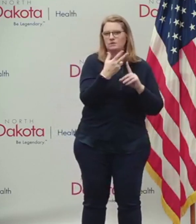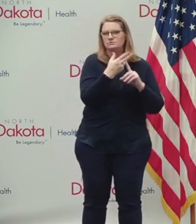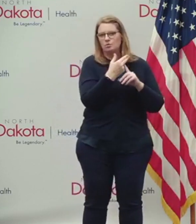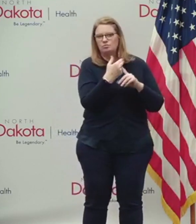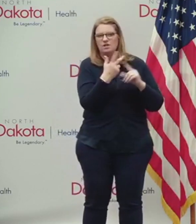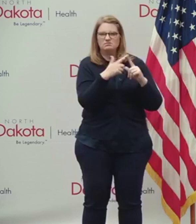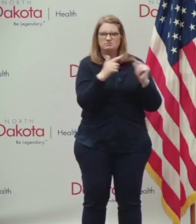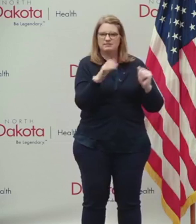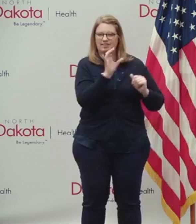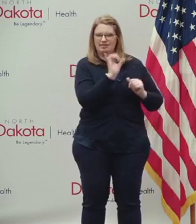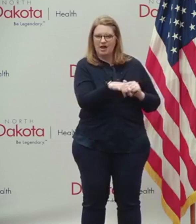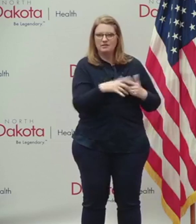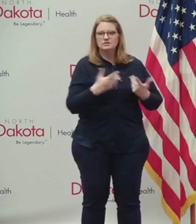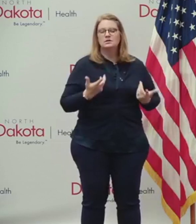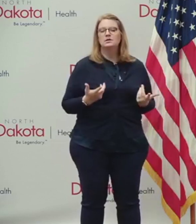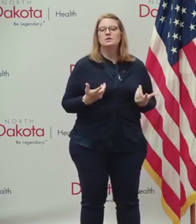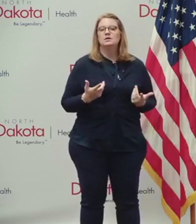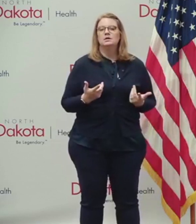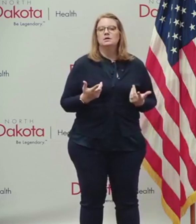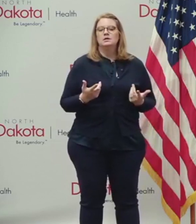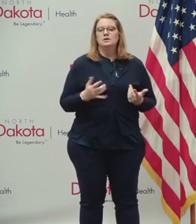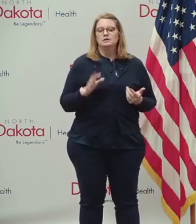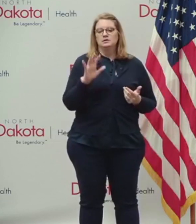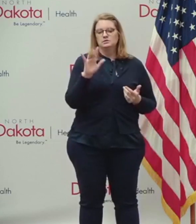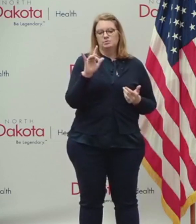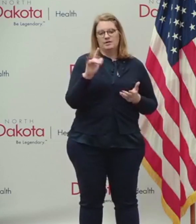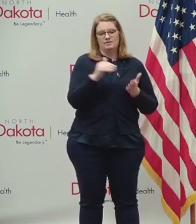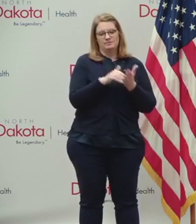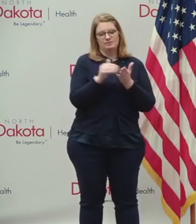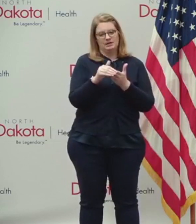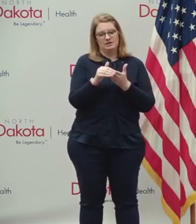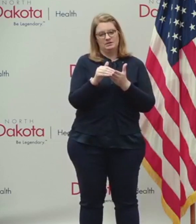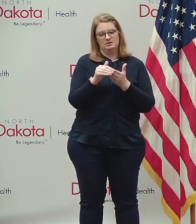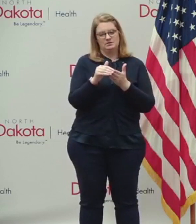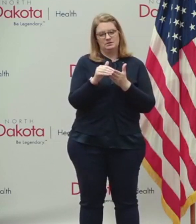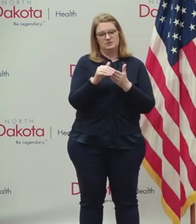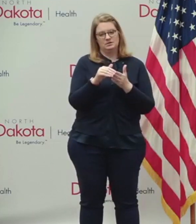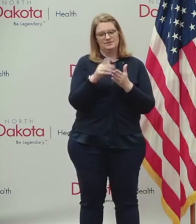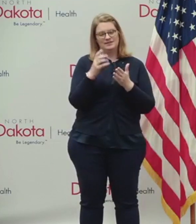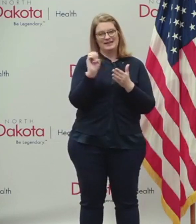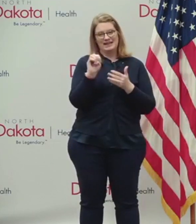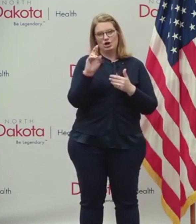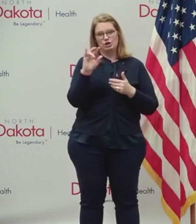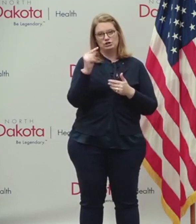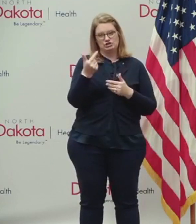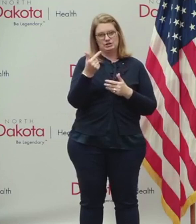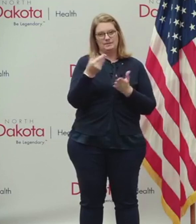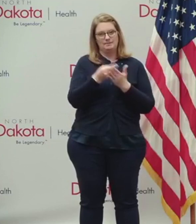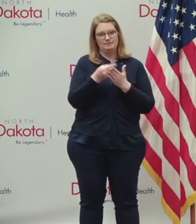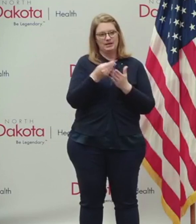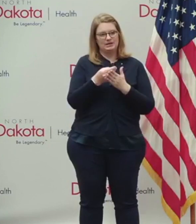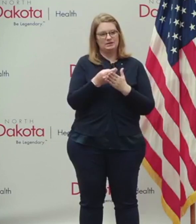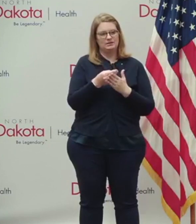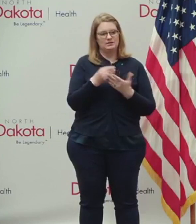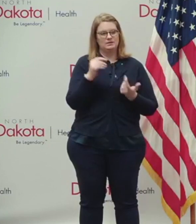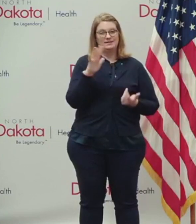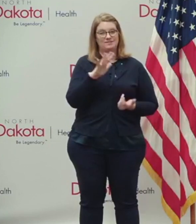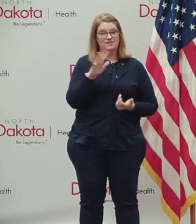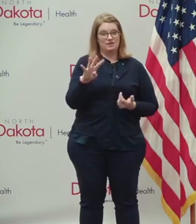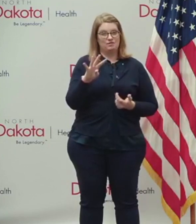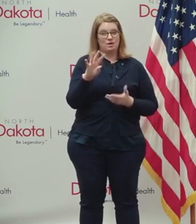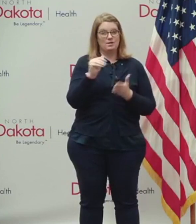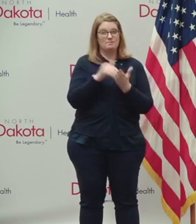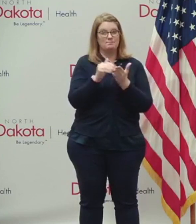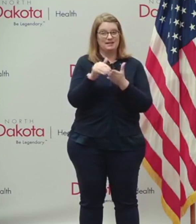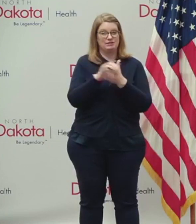we're repurposing $25 million of the existing economic resiliency grant. So this is going to be a $54 million